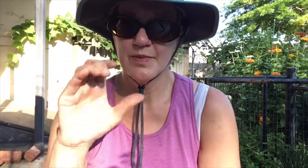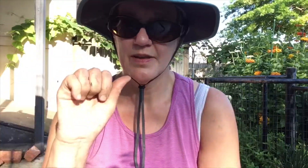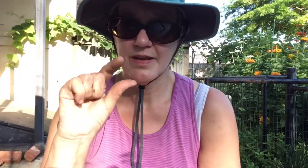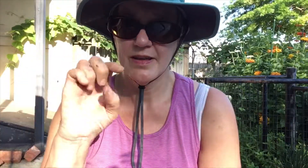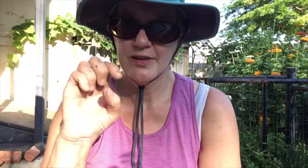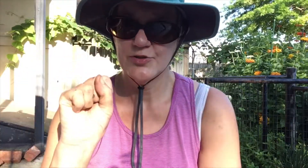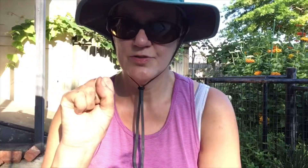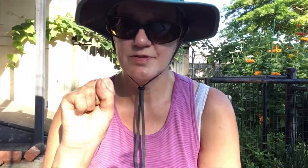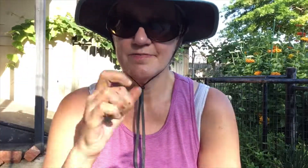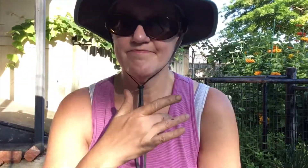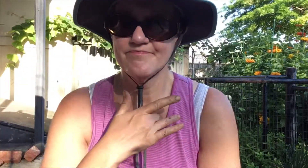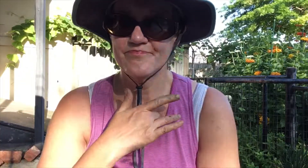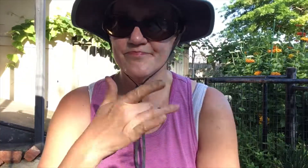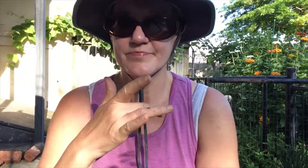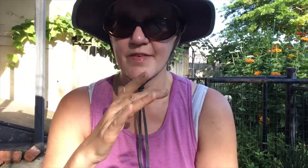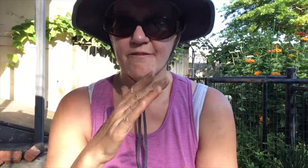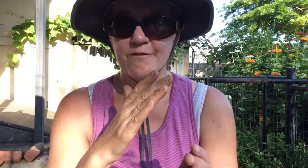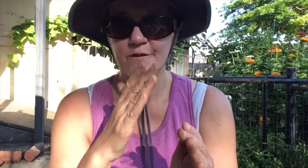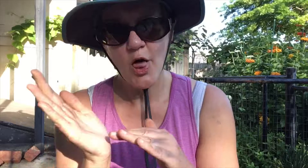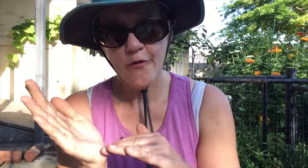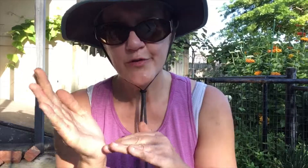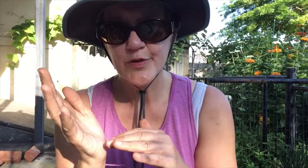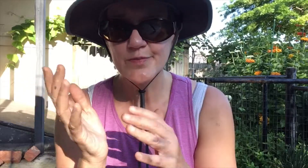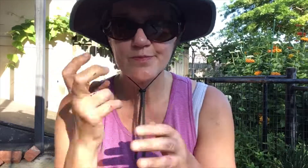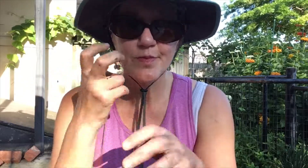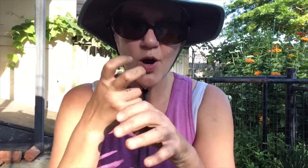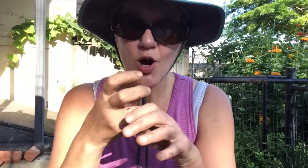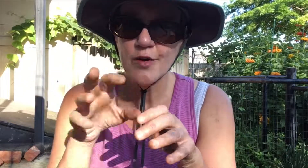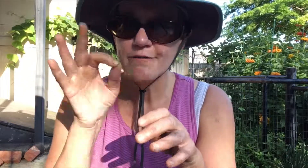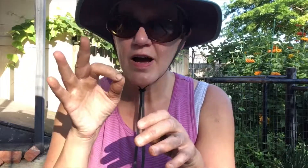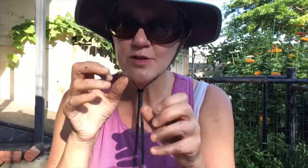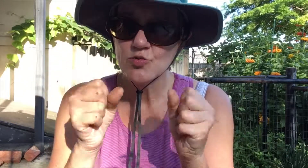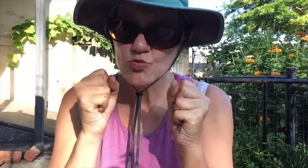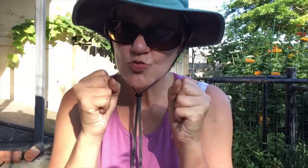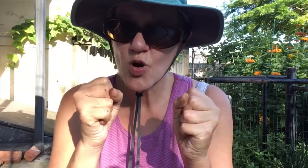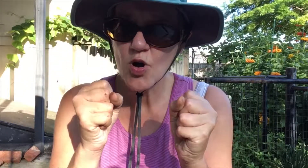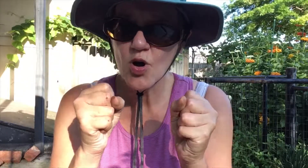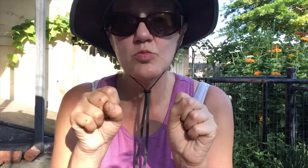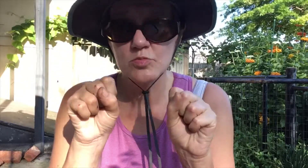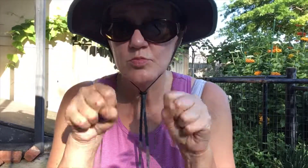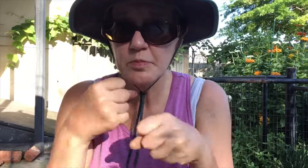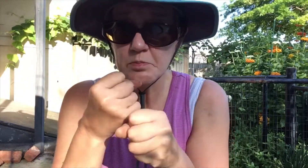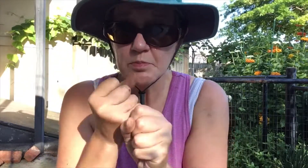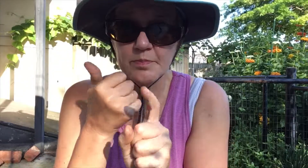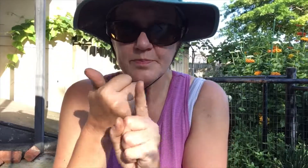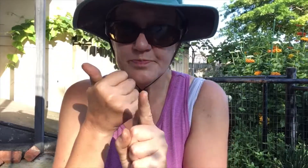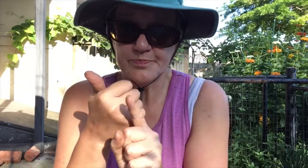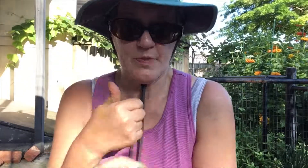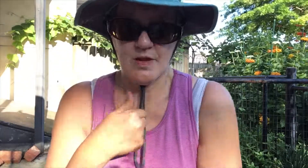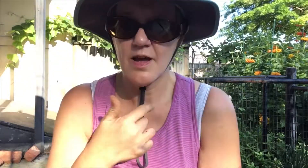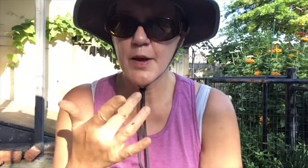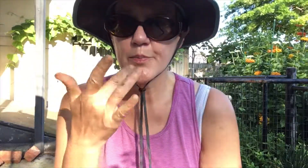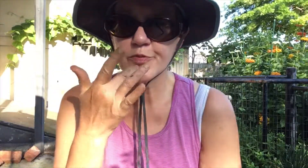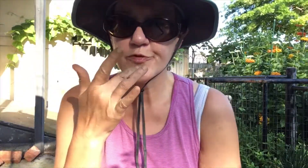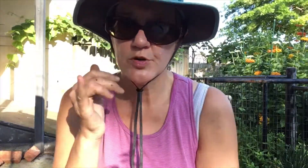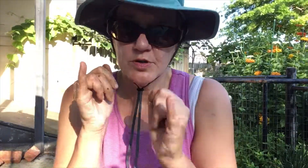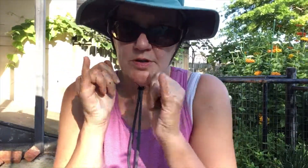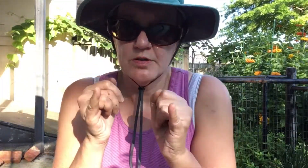about cages. They tend to fall over, tends to be hard to find really good strong ones that you can afford. Now I could make